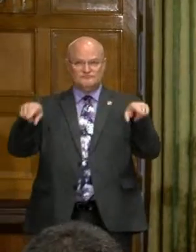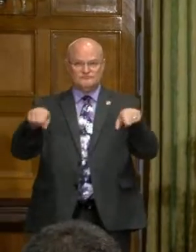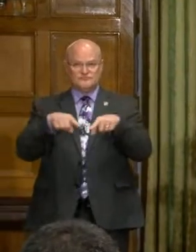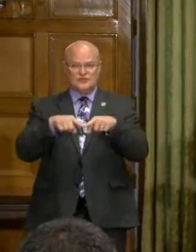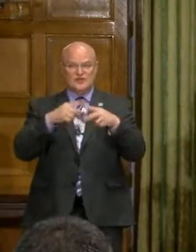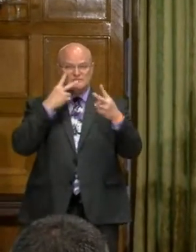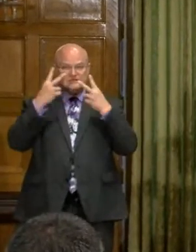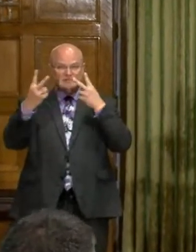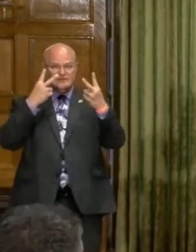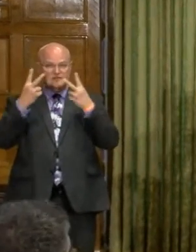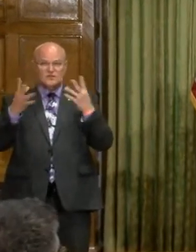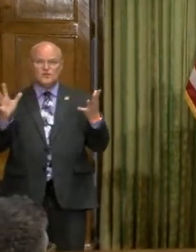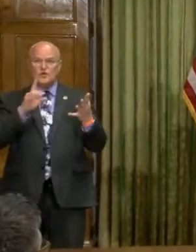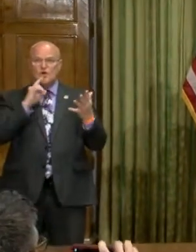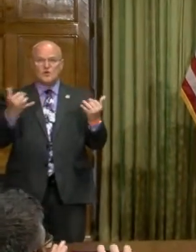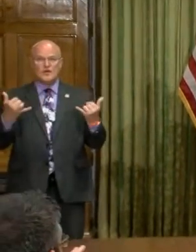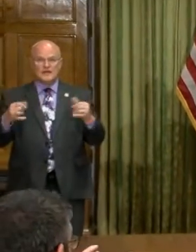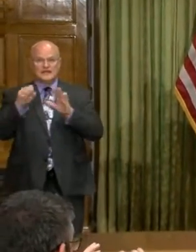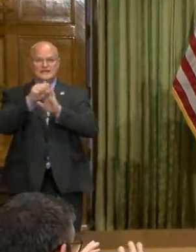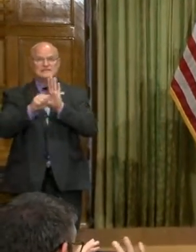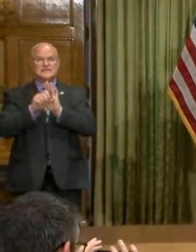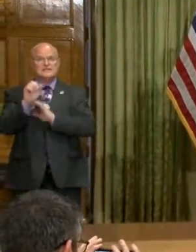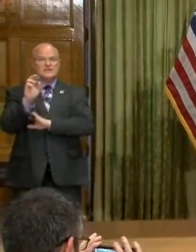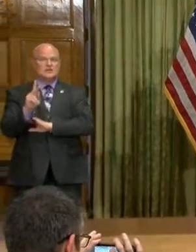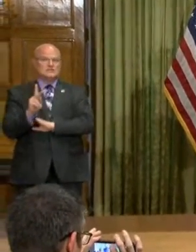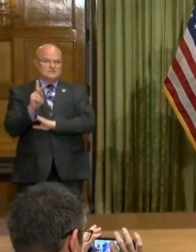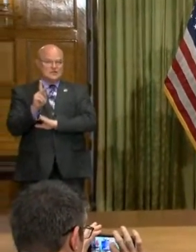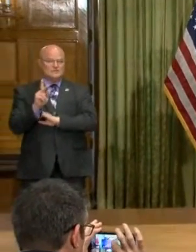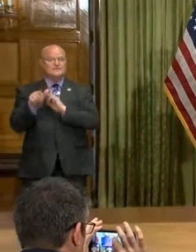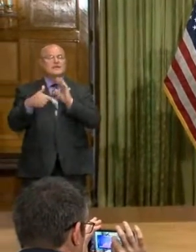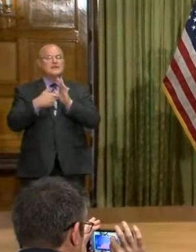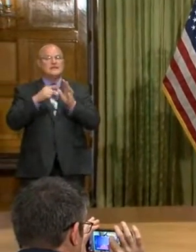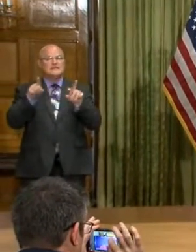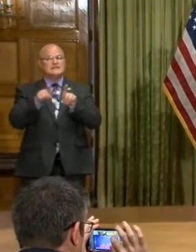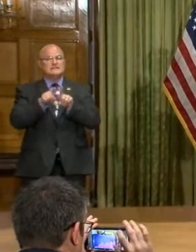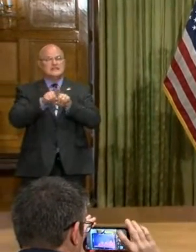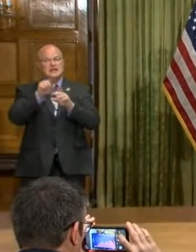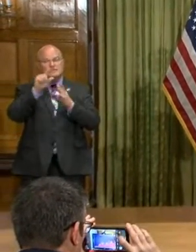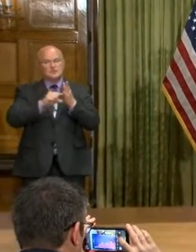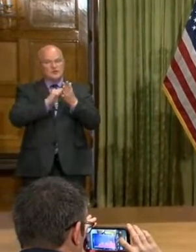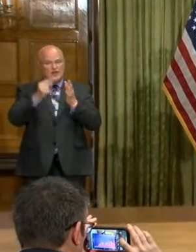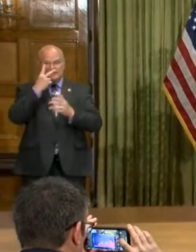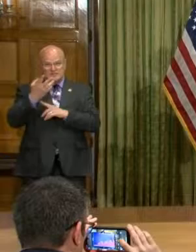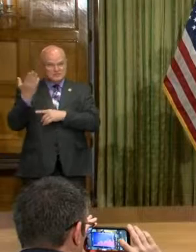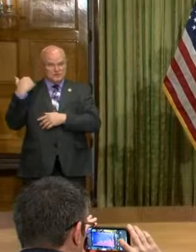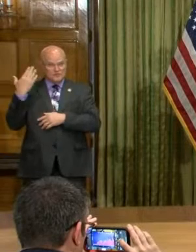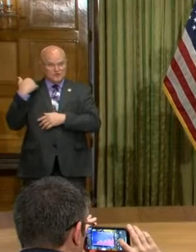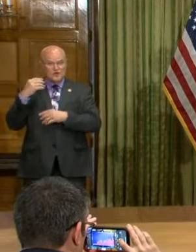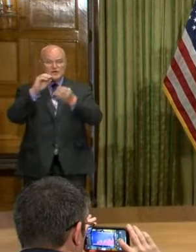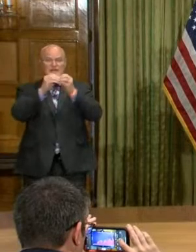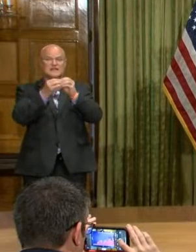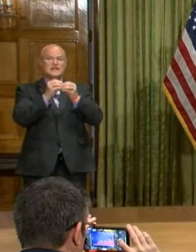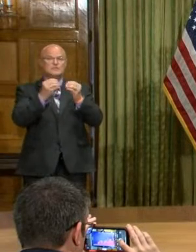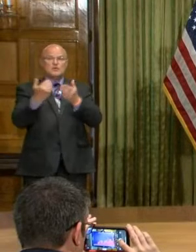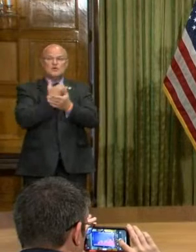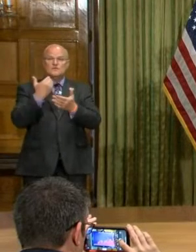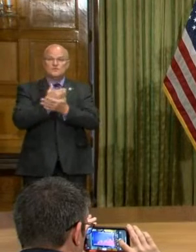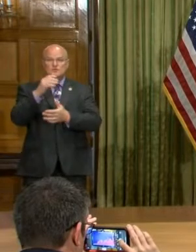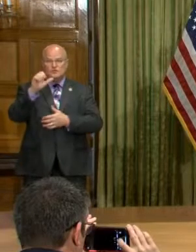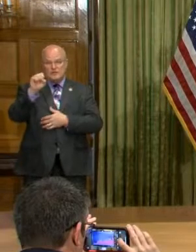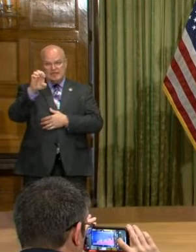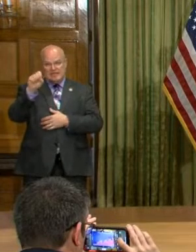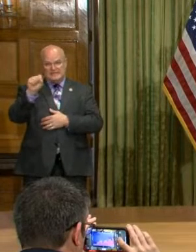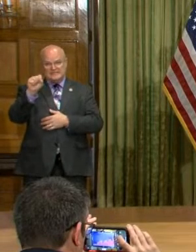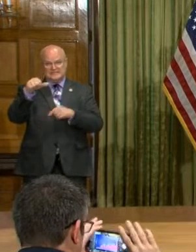see visually where we are in the state of Arkansas. This is the same graph you've seen before, which is the number of new